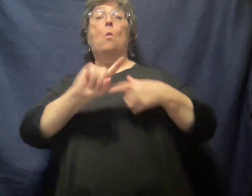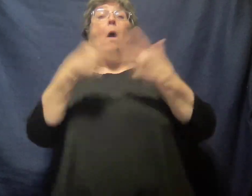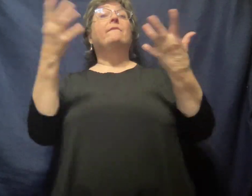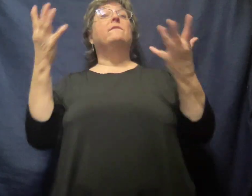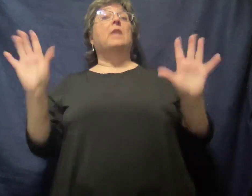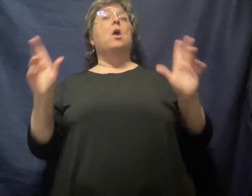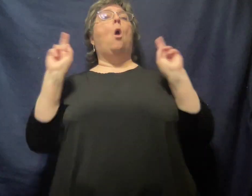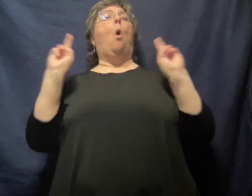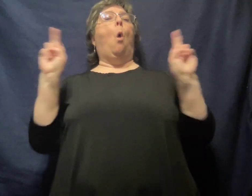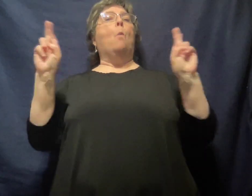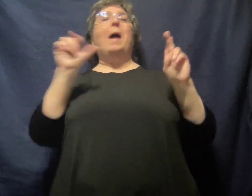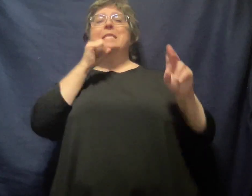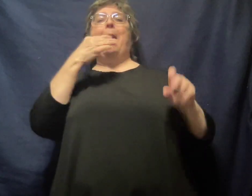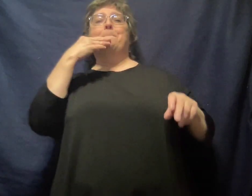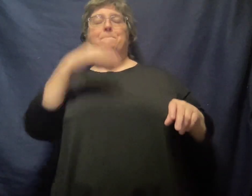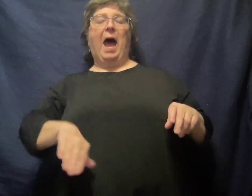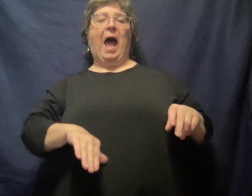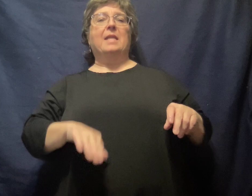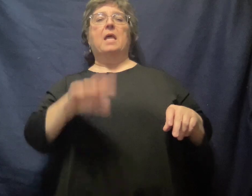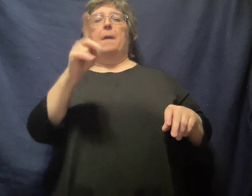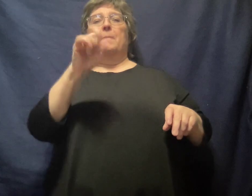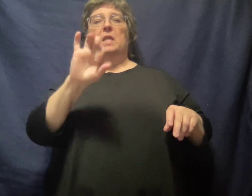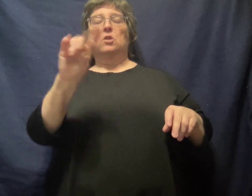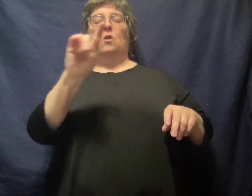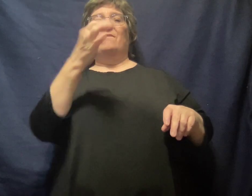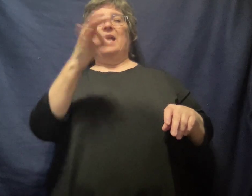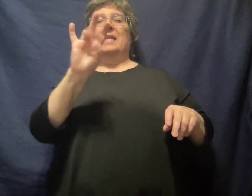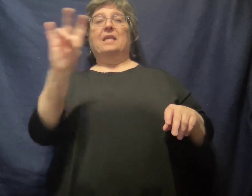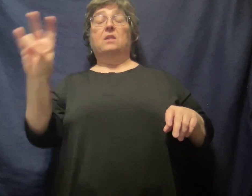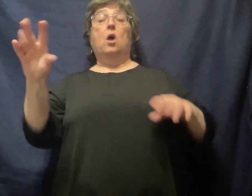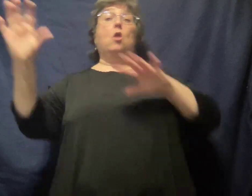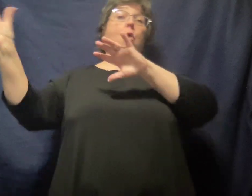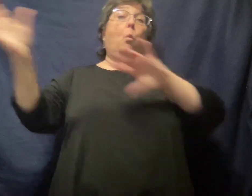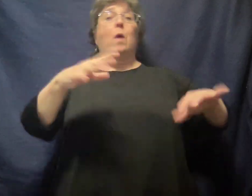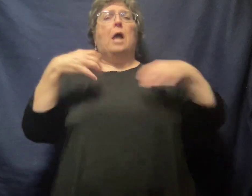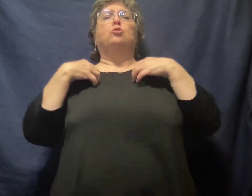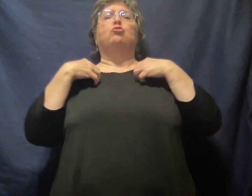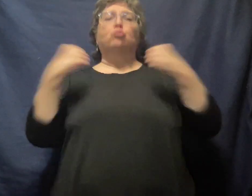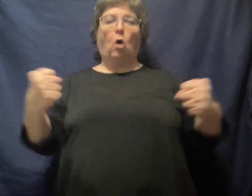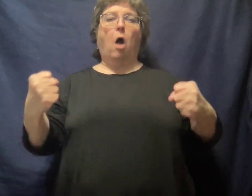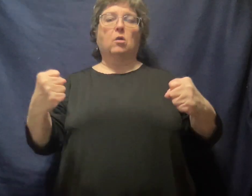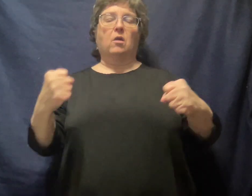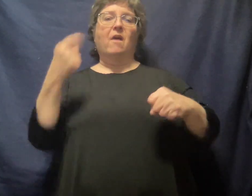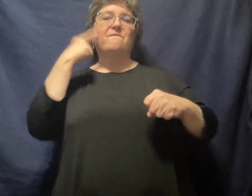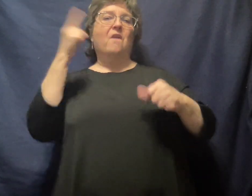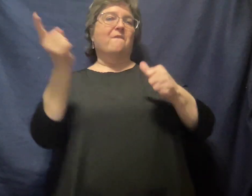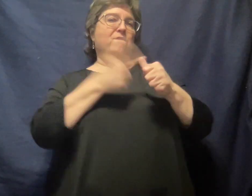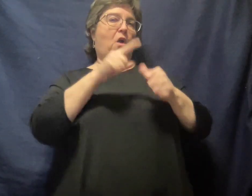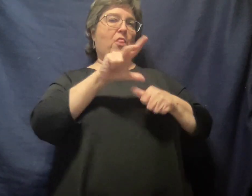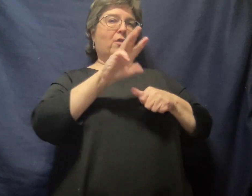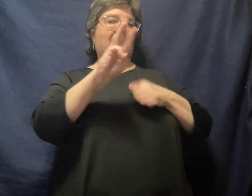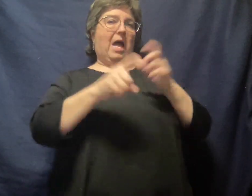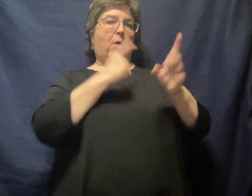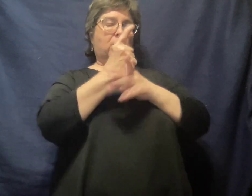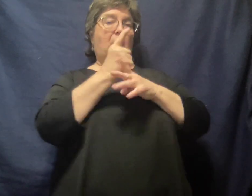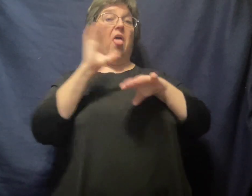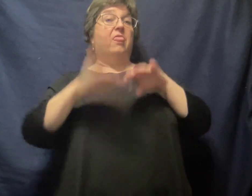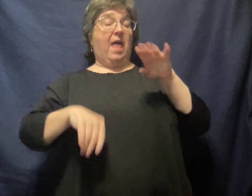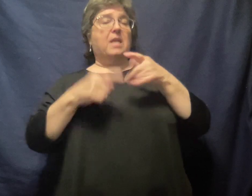it's not as bad as the blizzard of 77 was, but the winds are actually stronger for this first 36-hour period than they were during the blizzard of